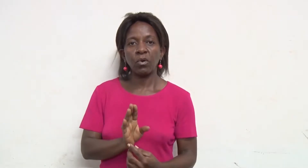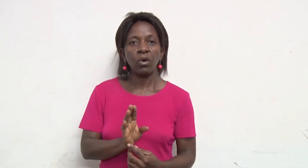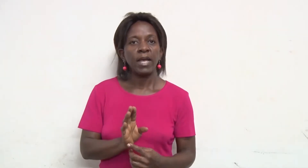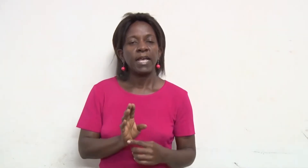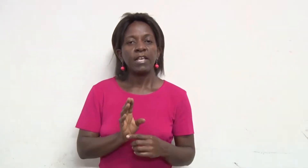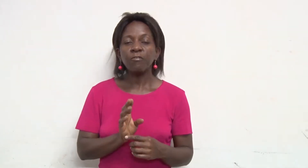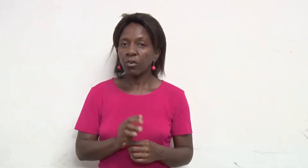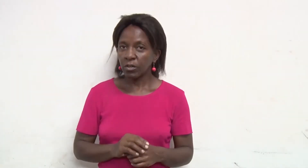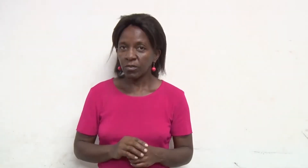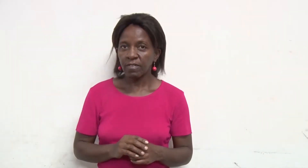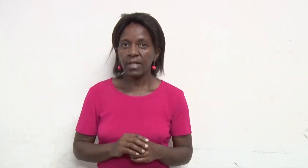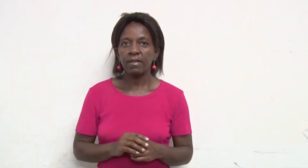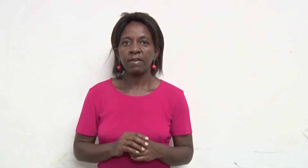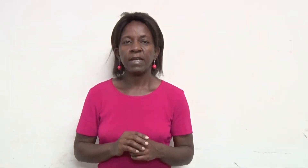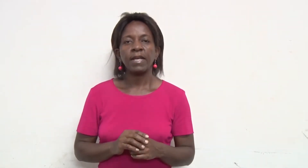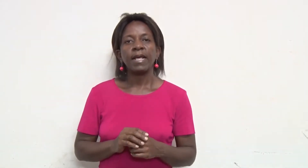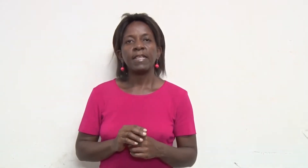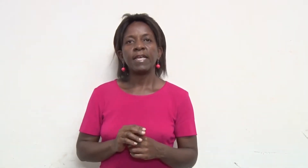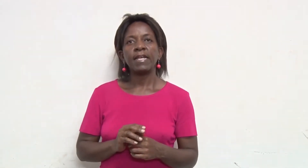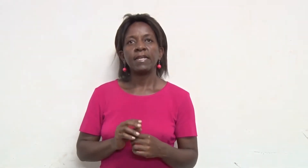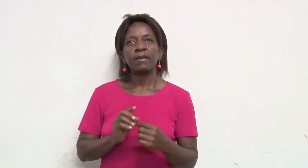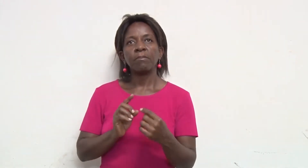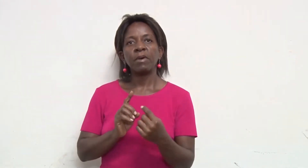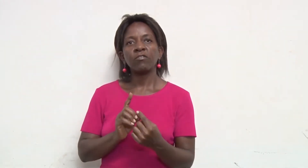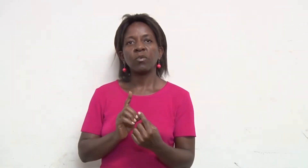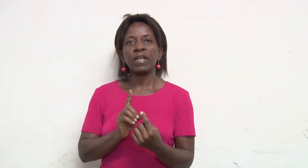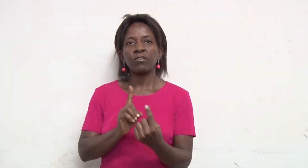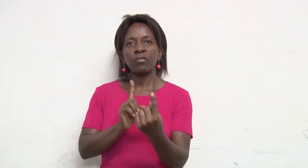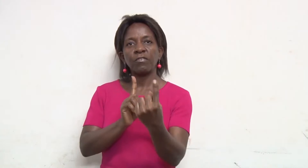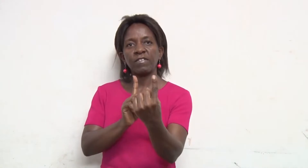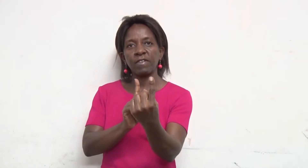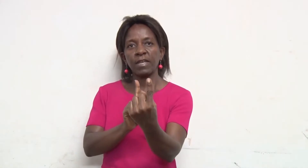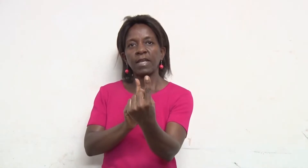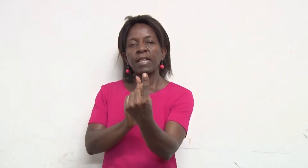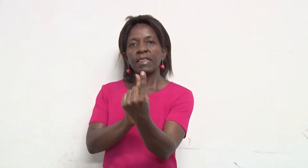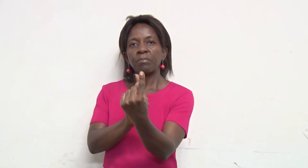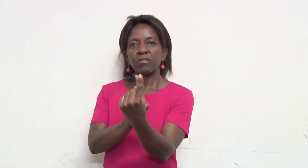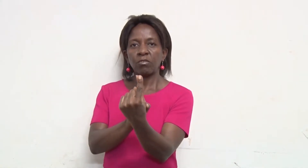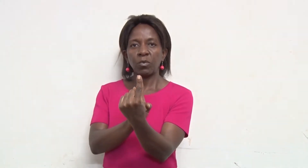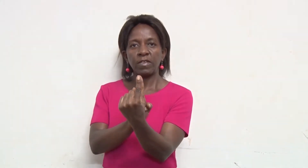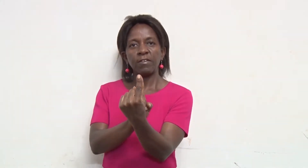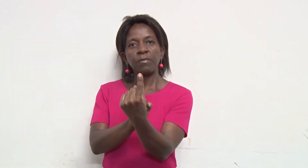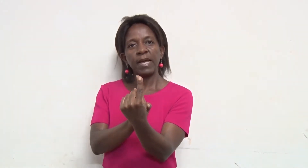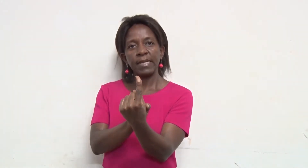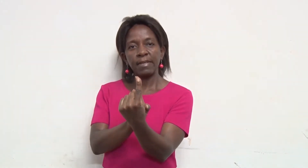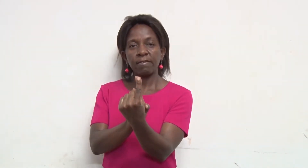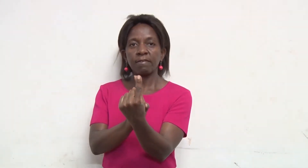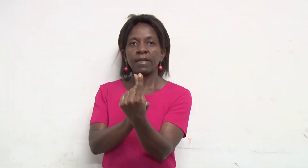So if you're going to sit, then make sure that you're facing the person with deaf blindness